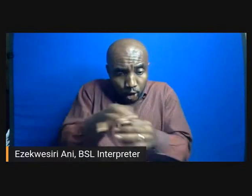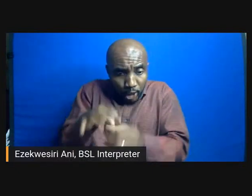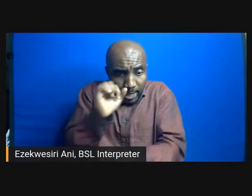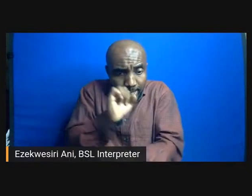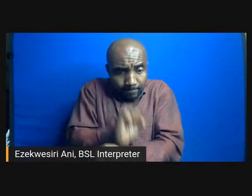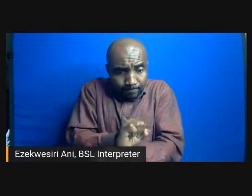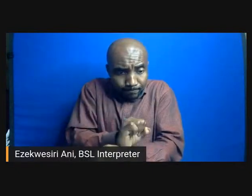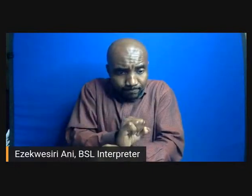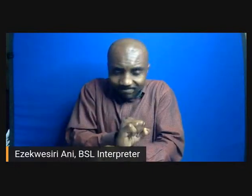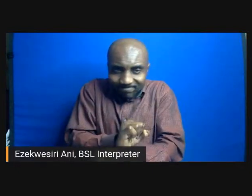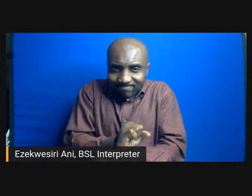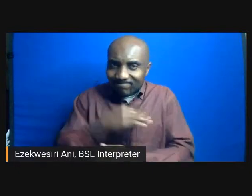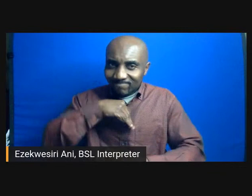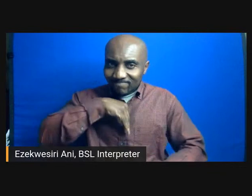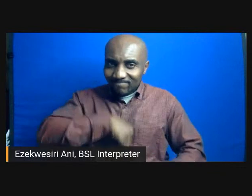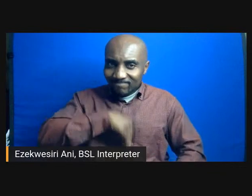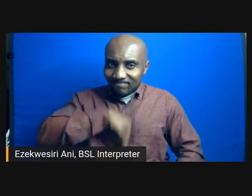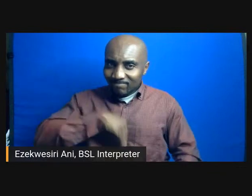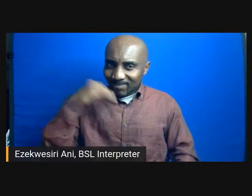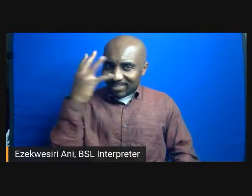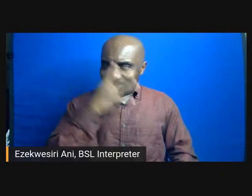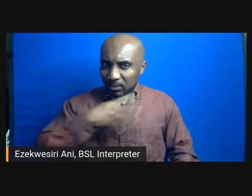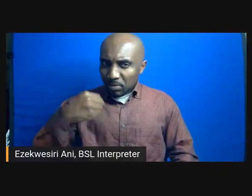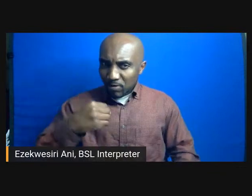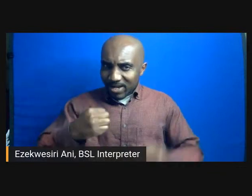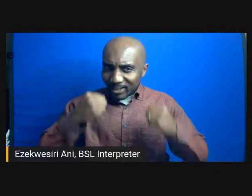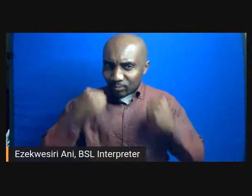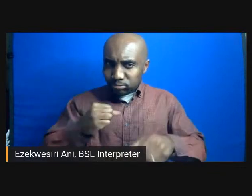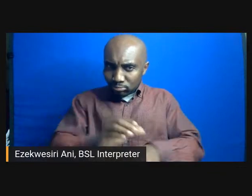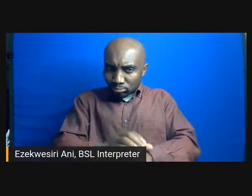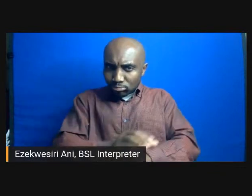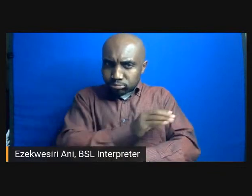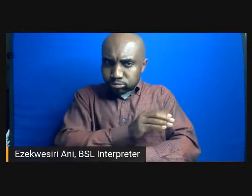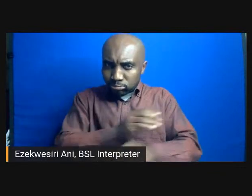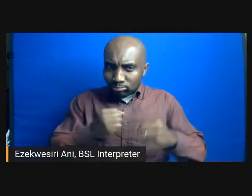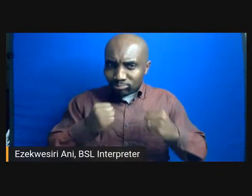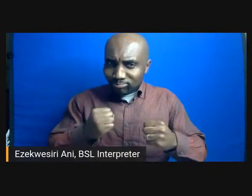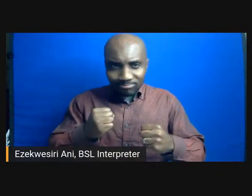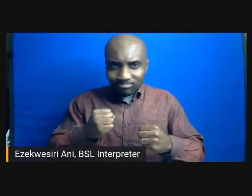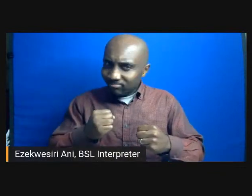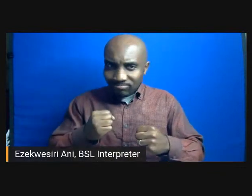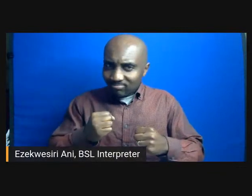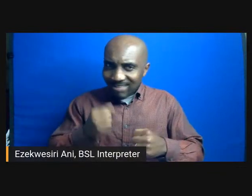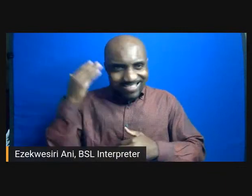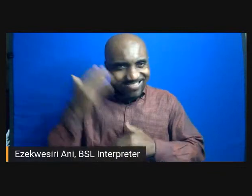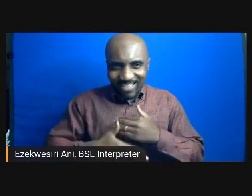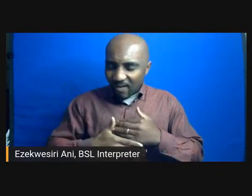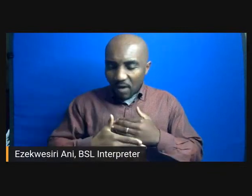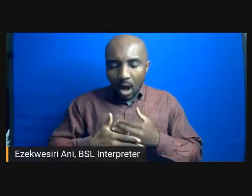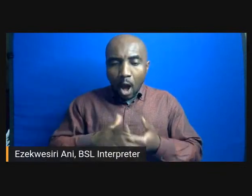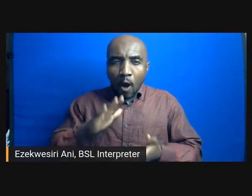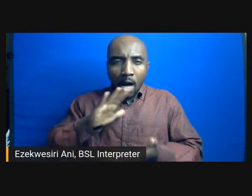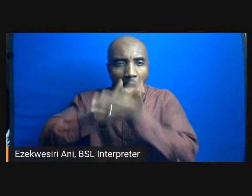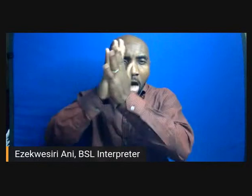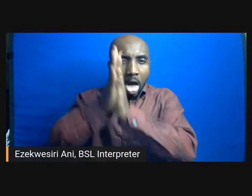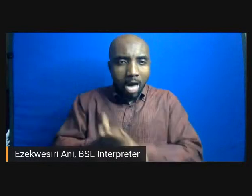our spirit and resilience was not and must never be completely